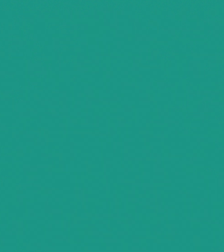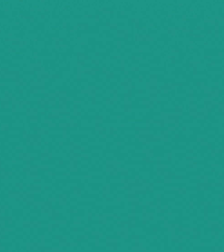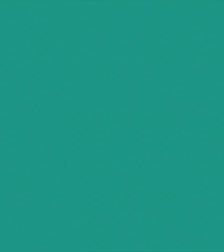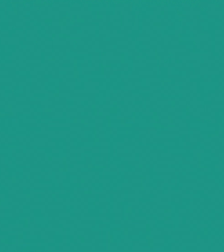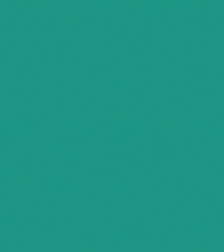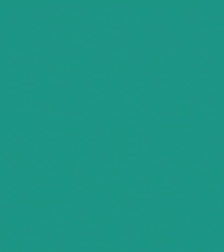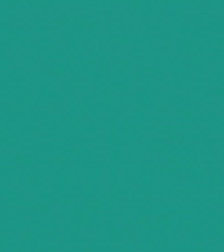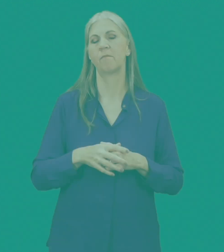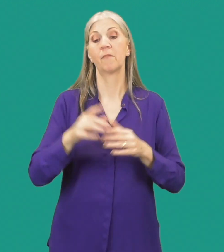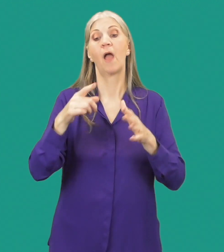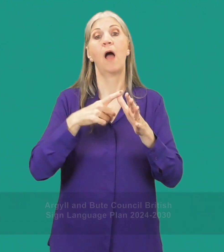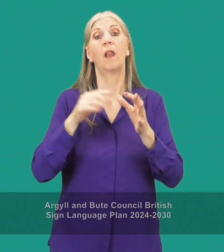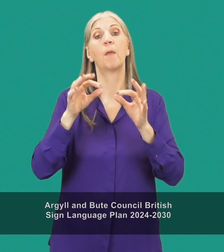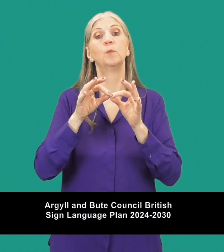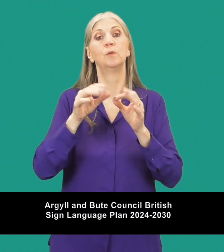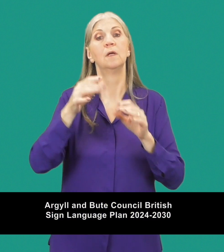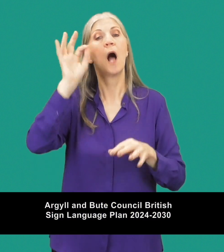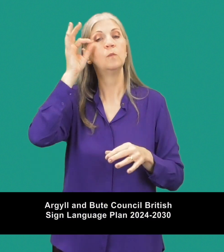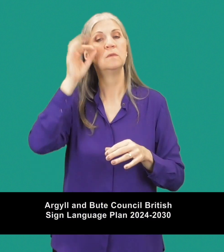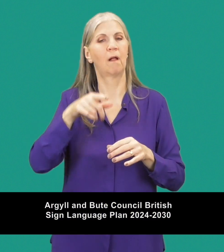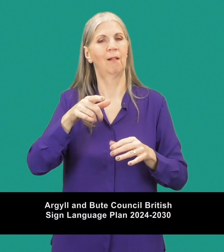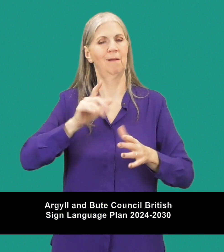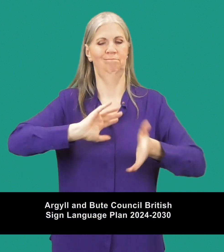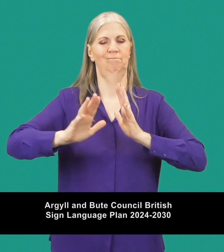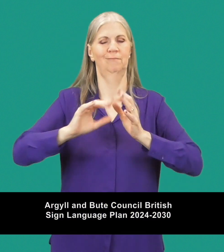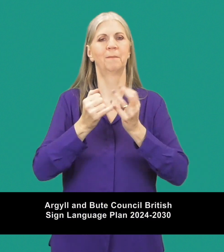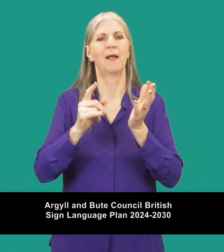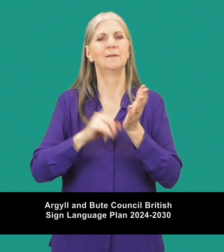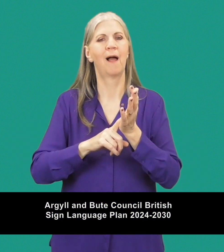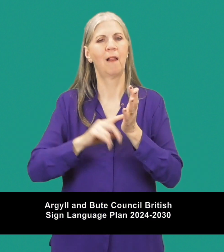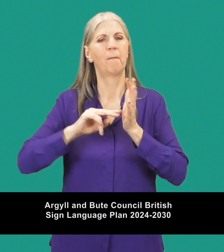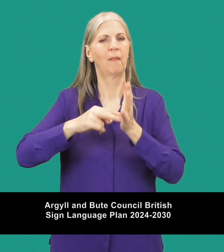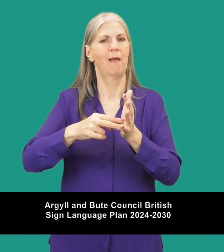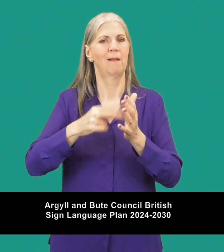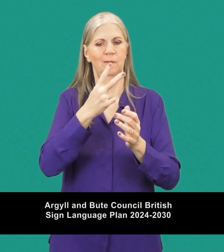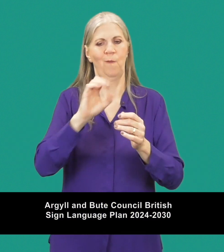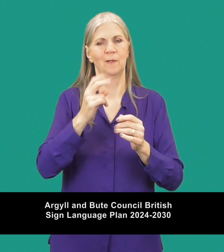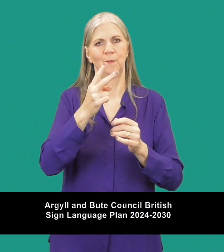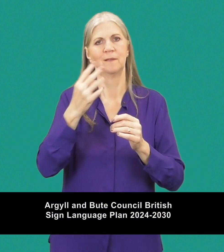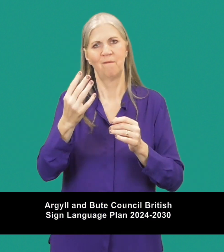Argyll and Bute Council British Sign Language Plan 2024 to 2030.